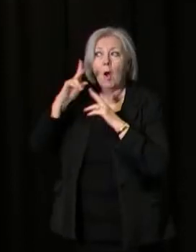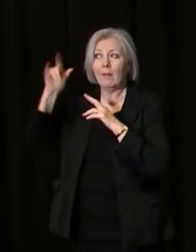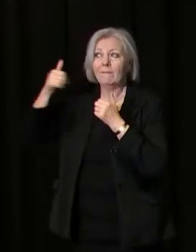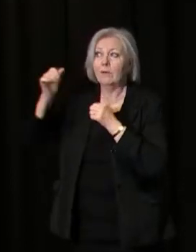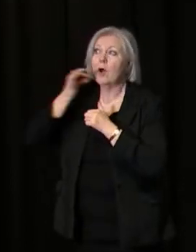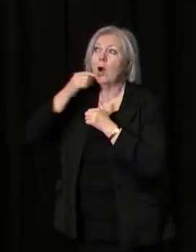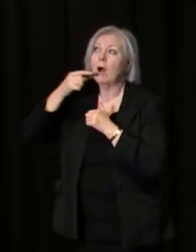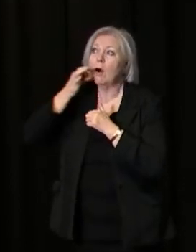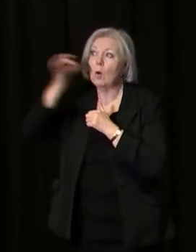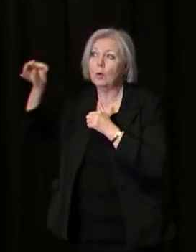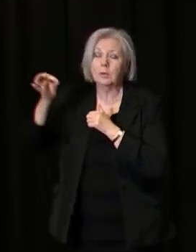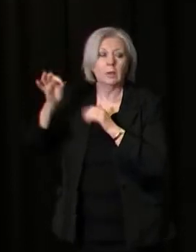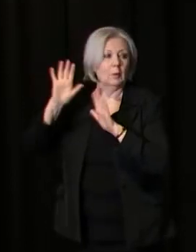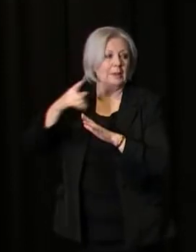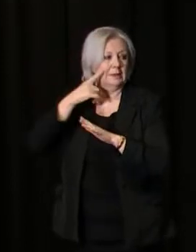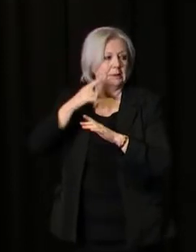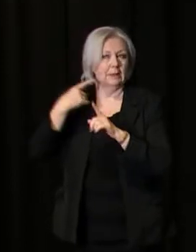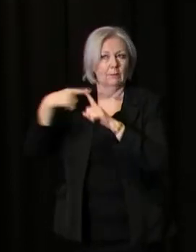for the approvals to come.